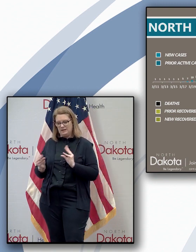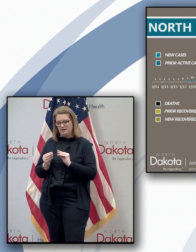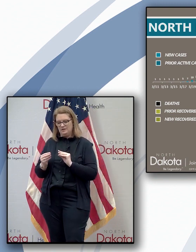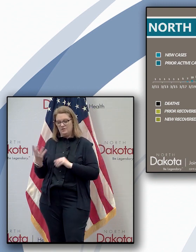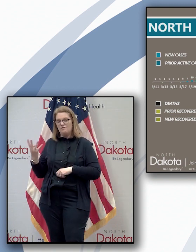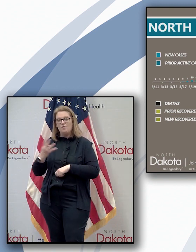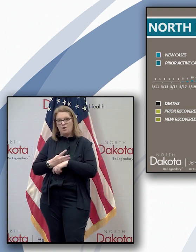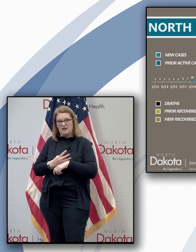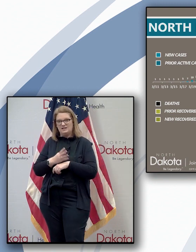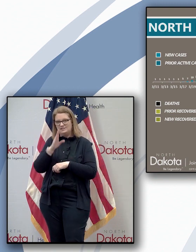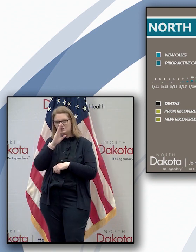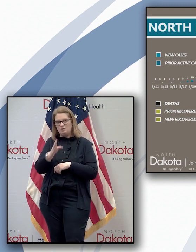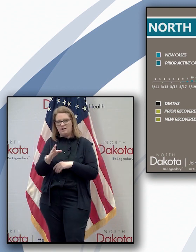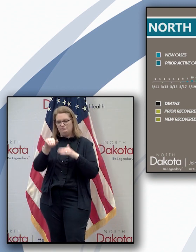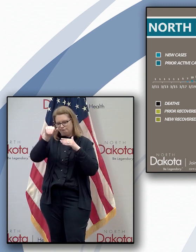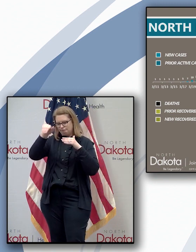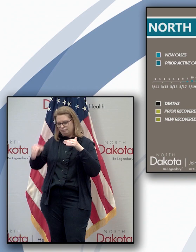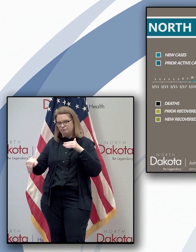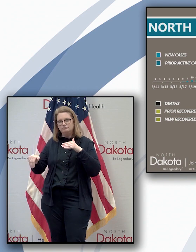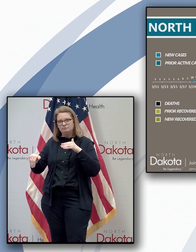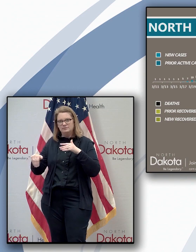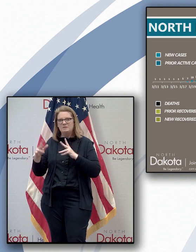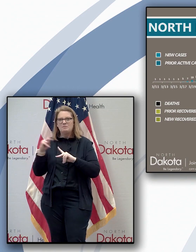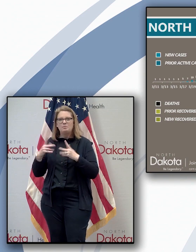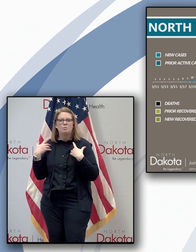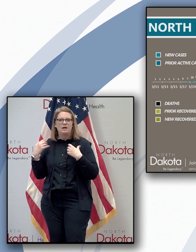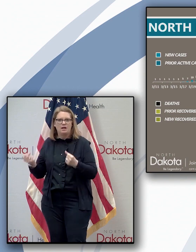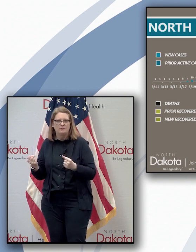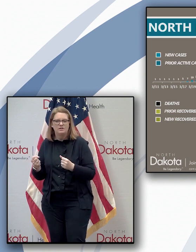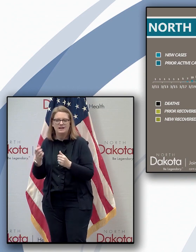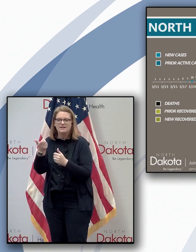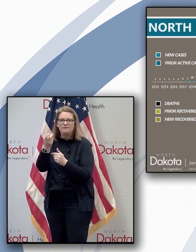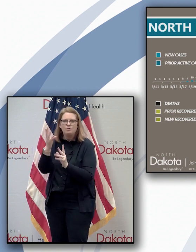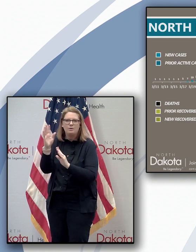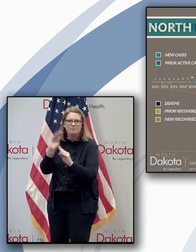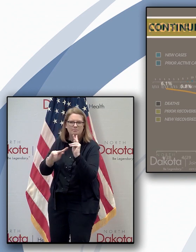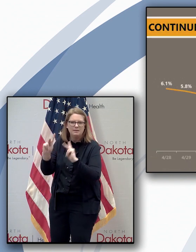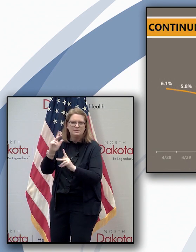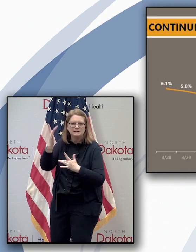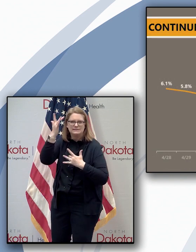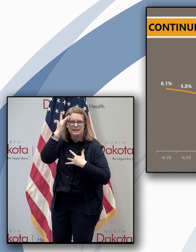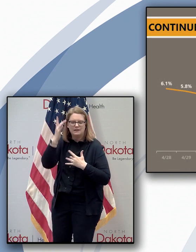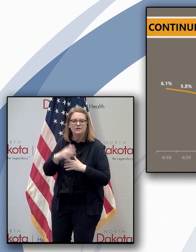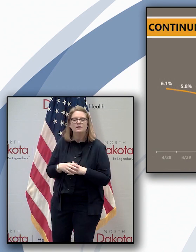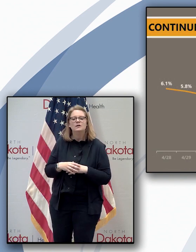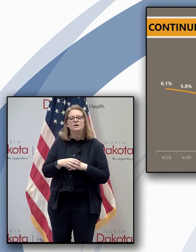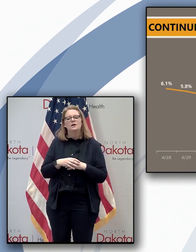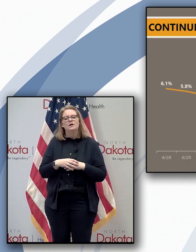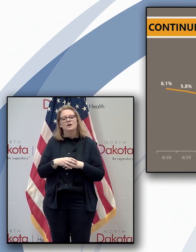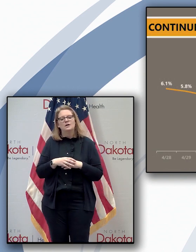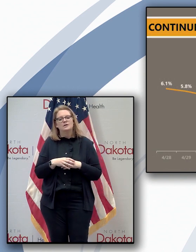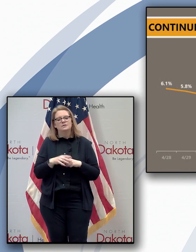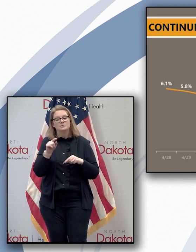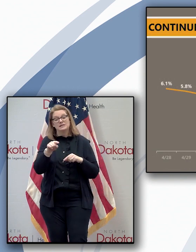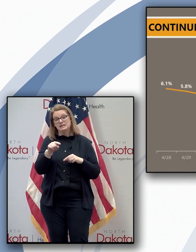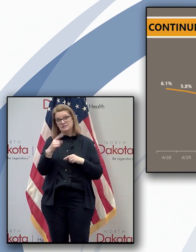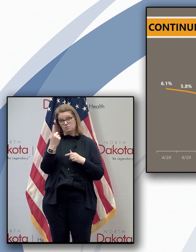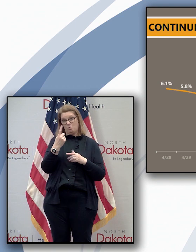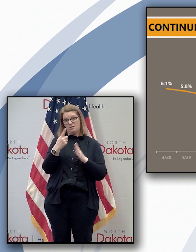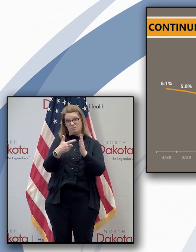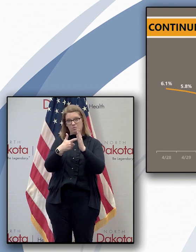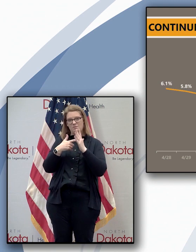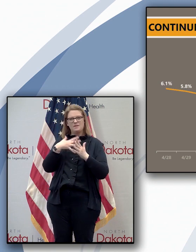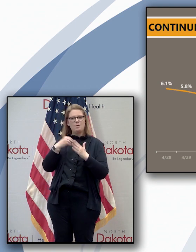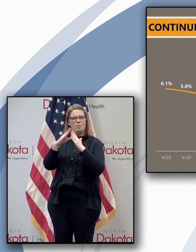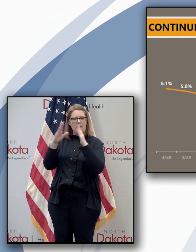4 days in a row of a drop. When we take a look at the positive rate, which is again one of the gating